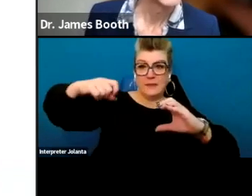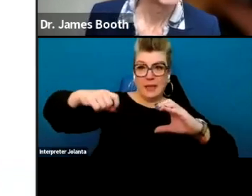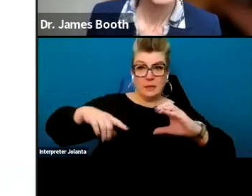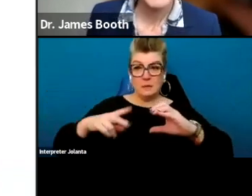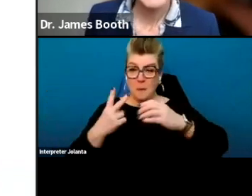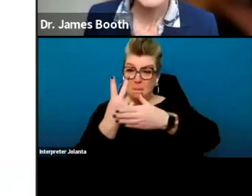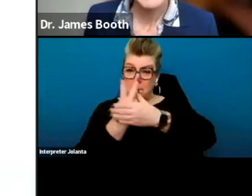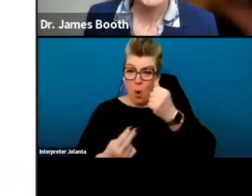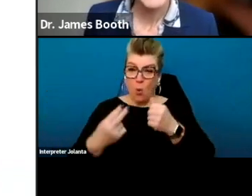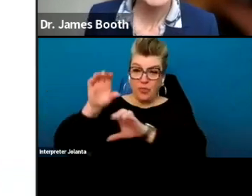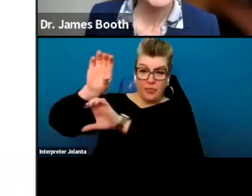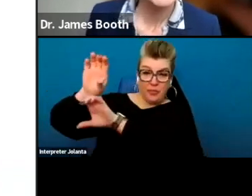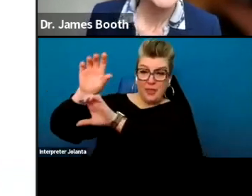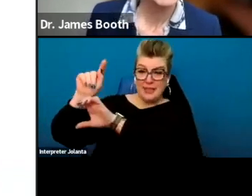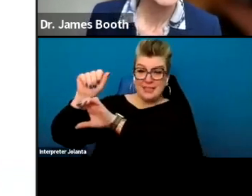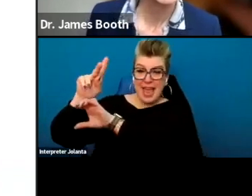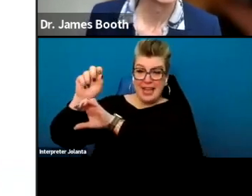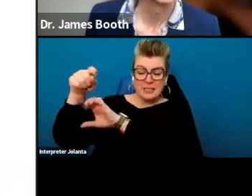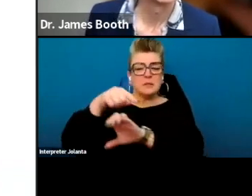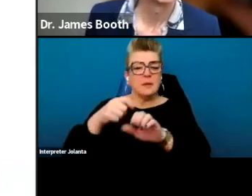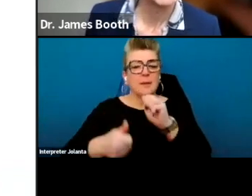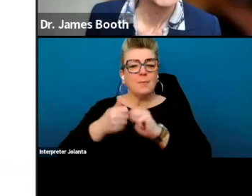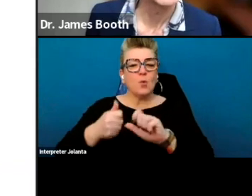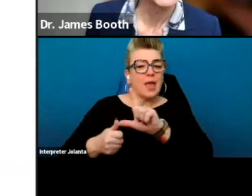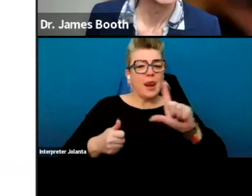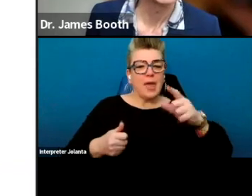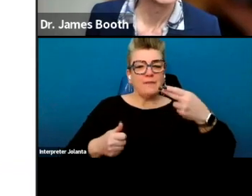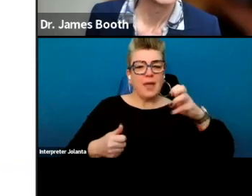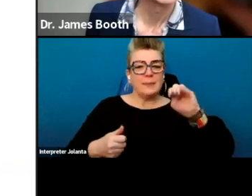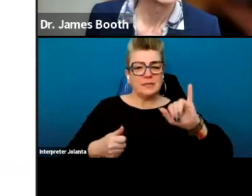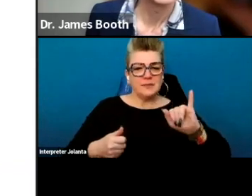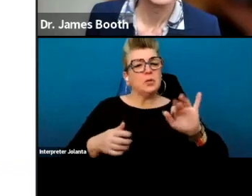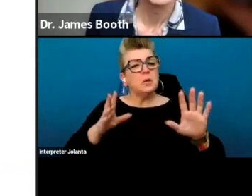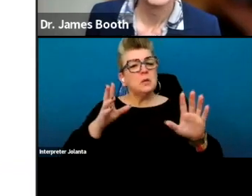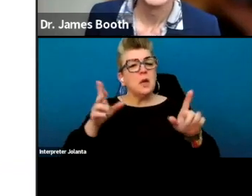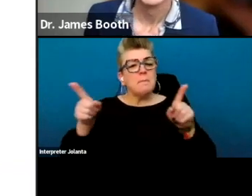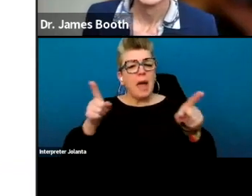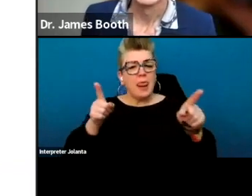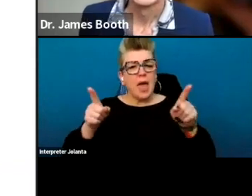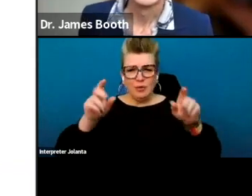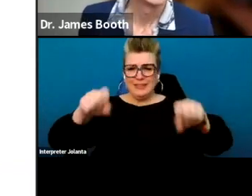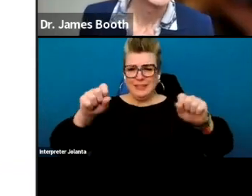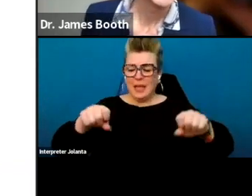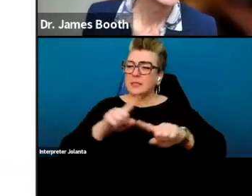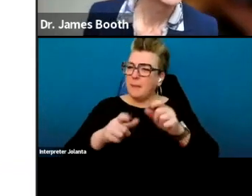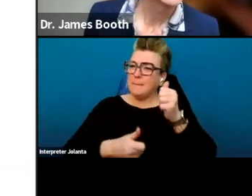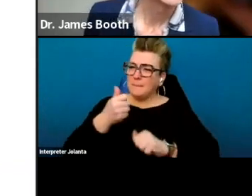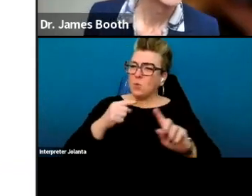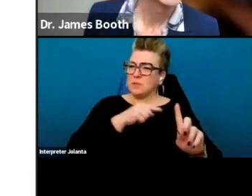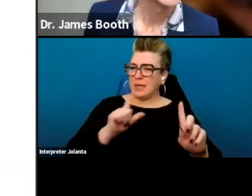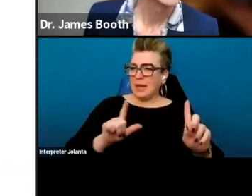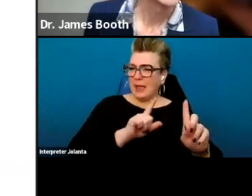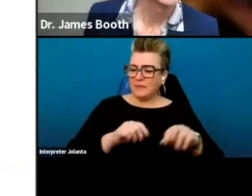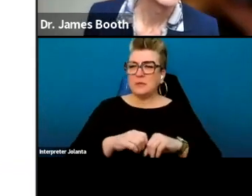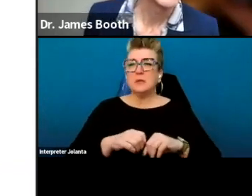of activated predominantly left hemisphere network, but bilateral, you can see here. Mainly superior